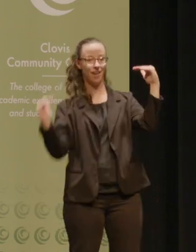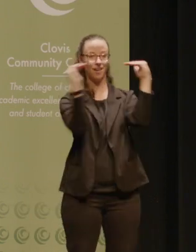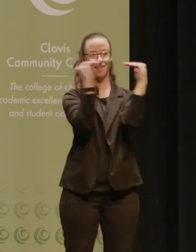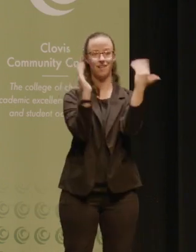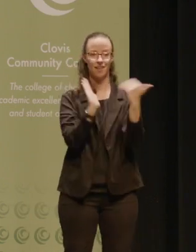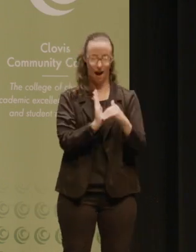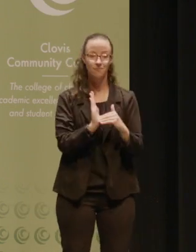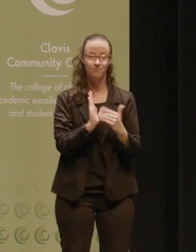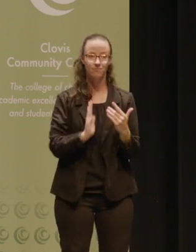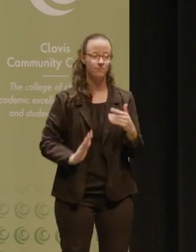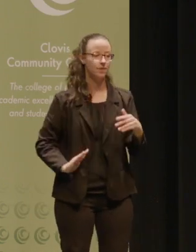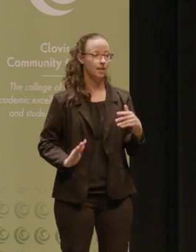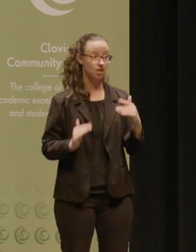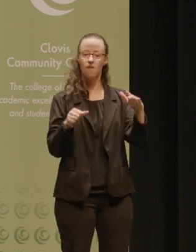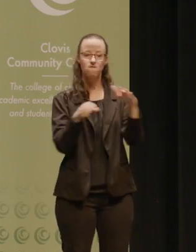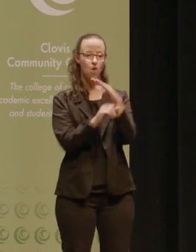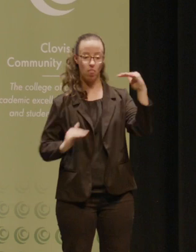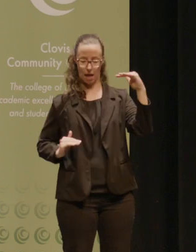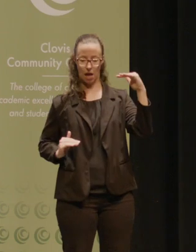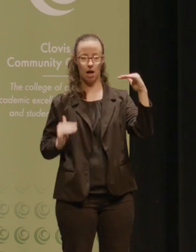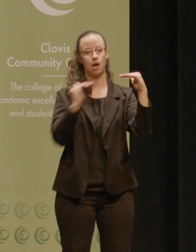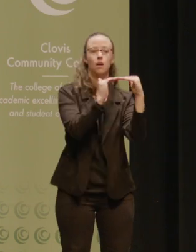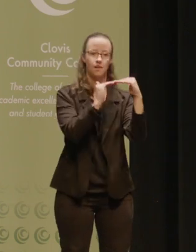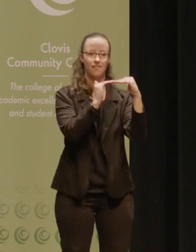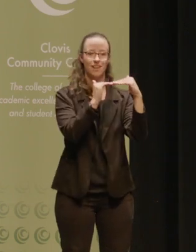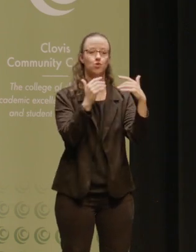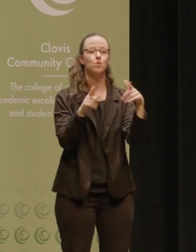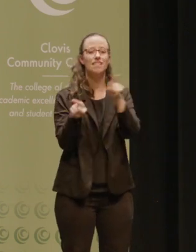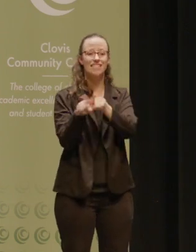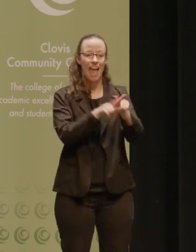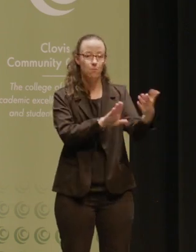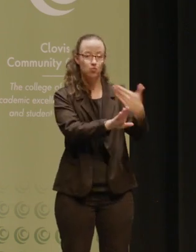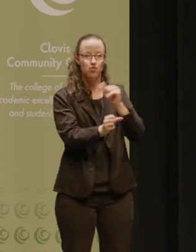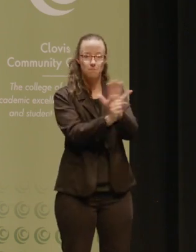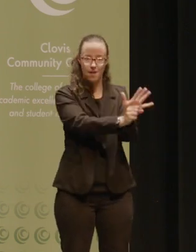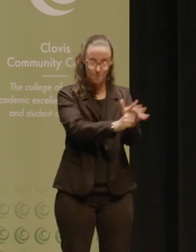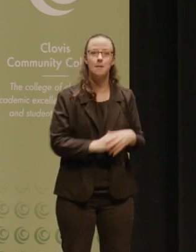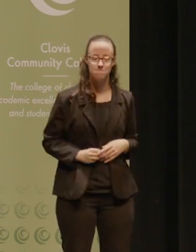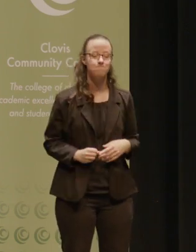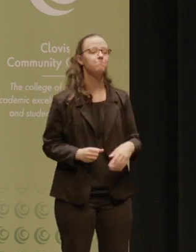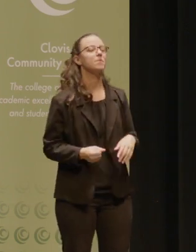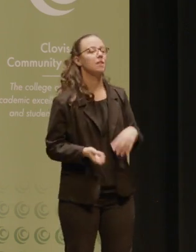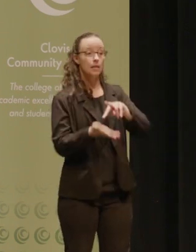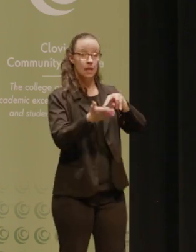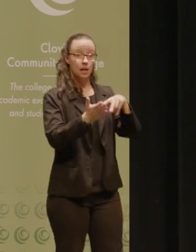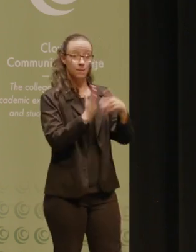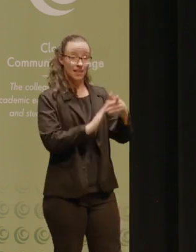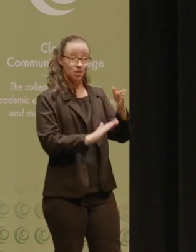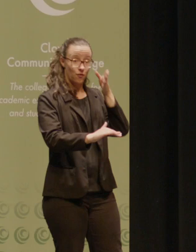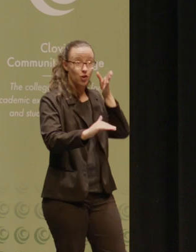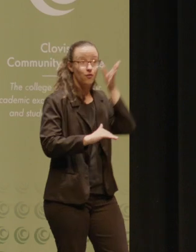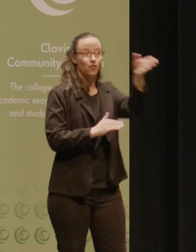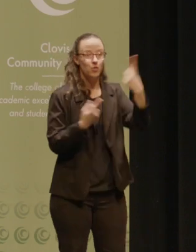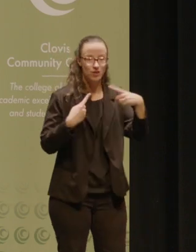again. It's actually recovered fully from pre-pandemic numbers. And I believe this is an indicator of future college-going